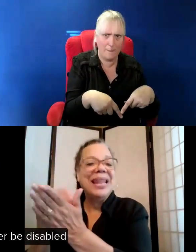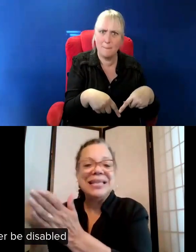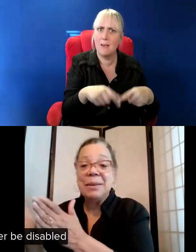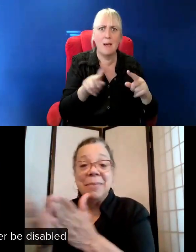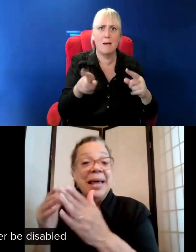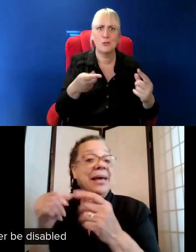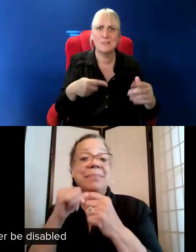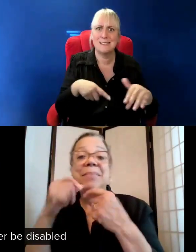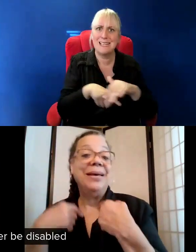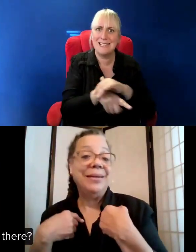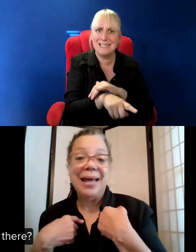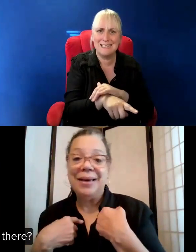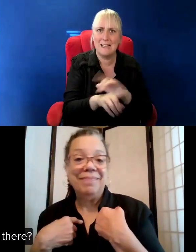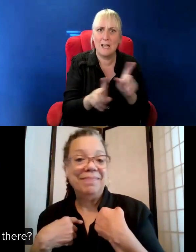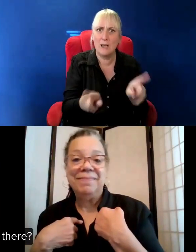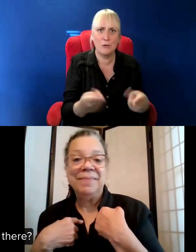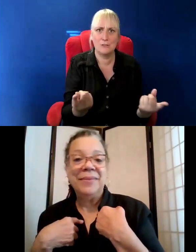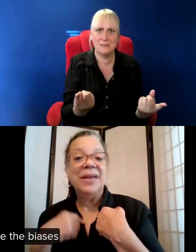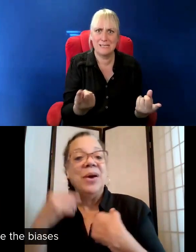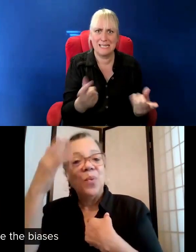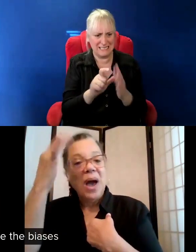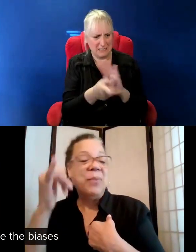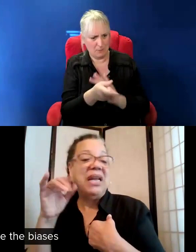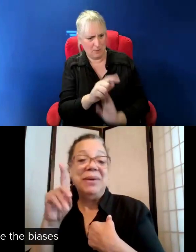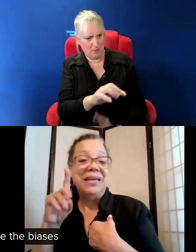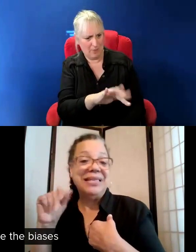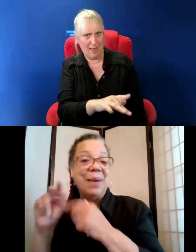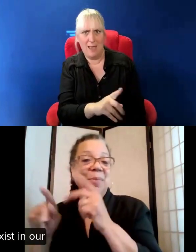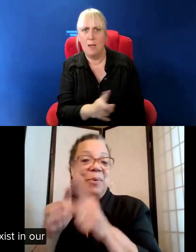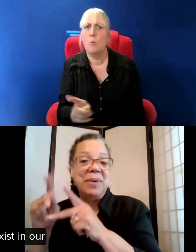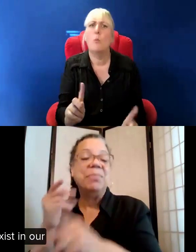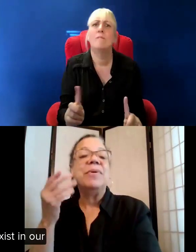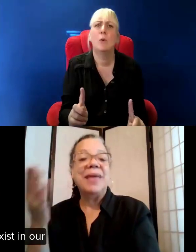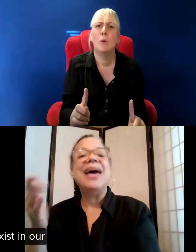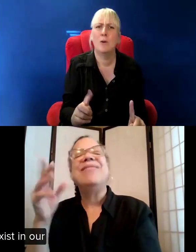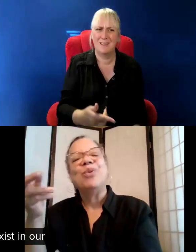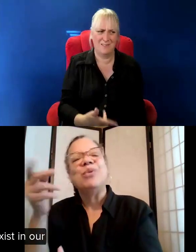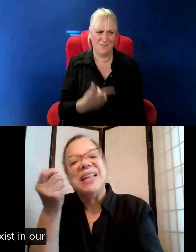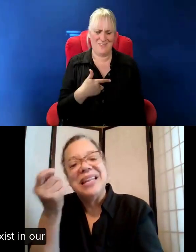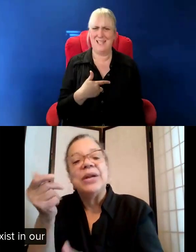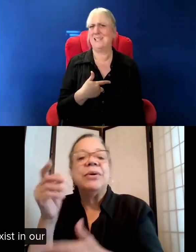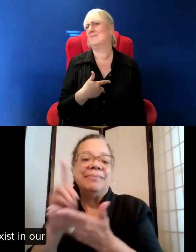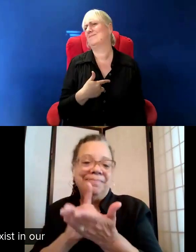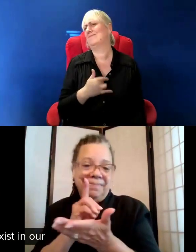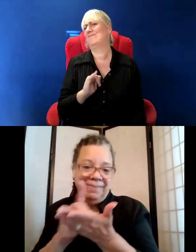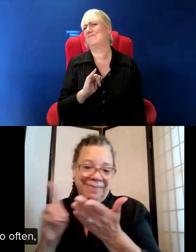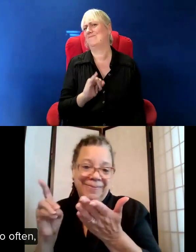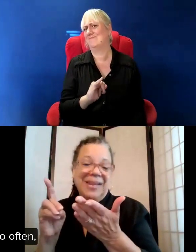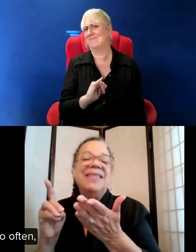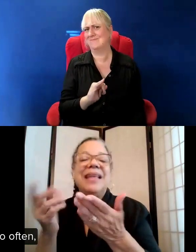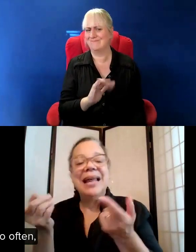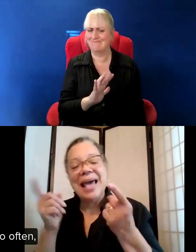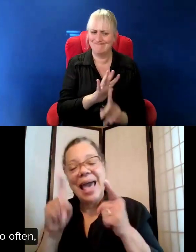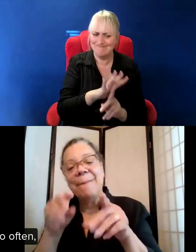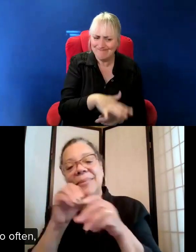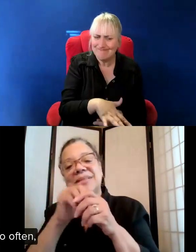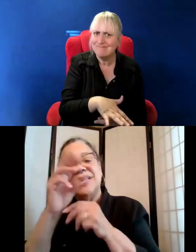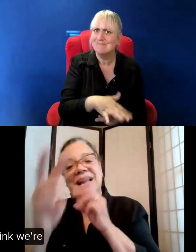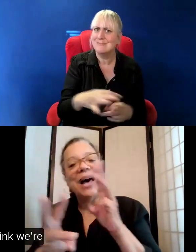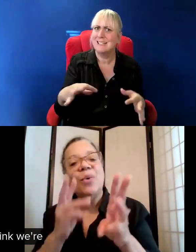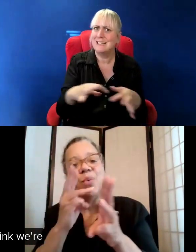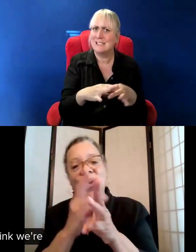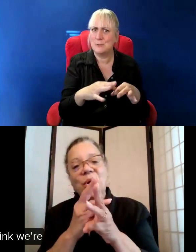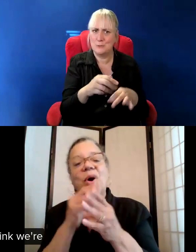would there ever be disabled people there? And those are the biases that just exist in our world too